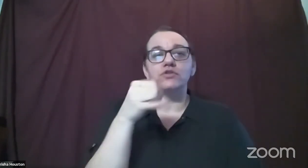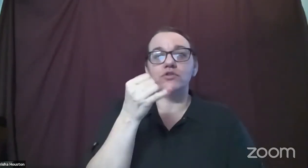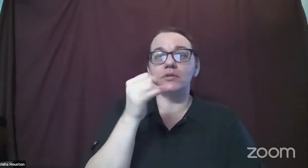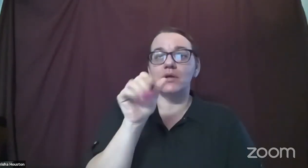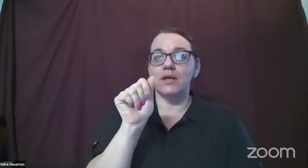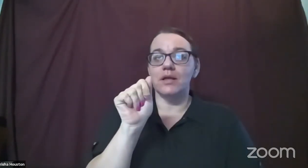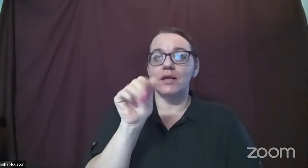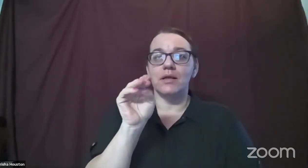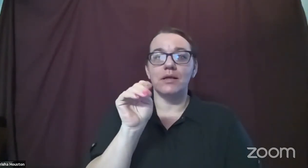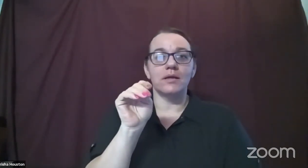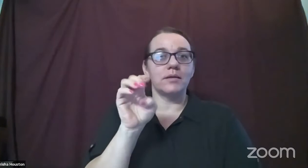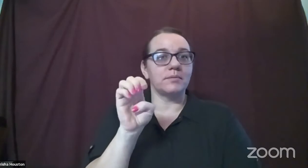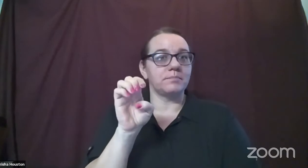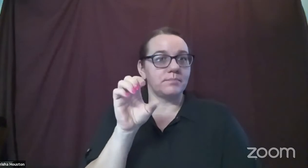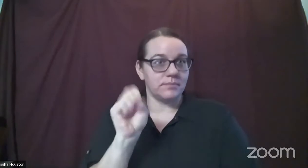members.